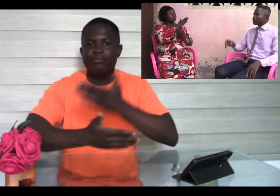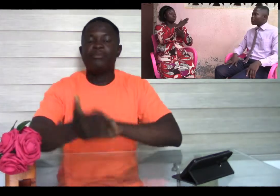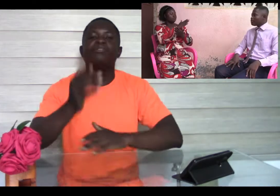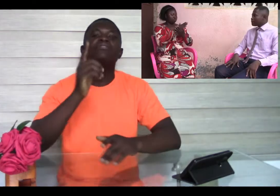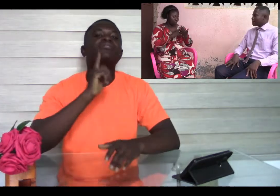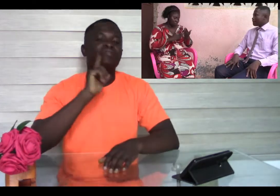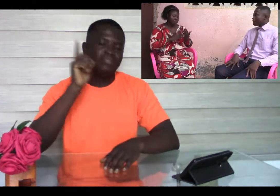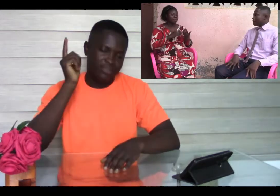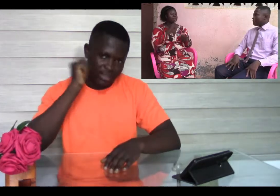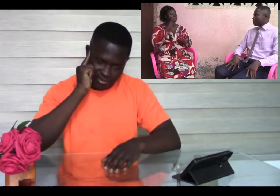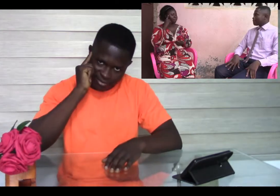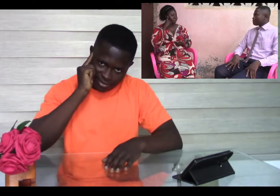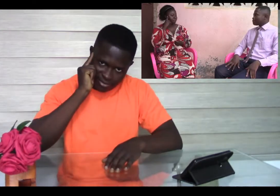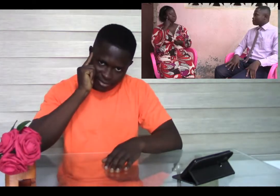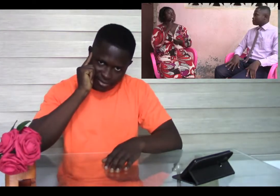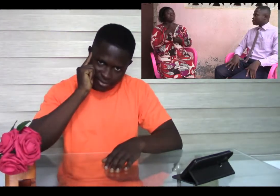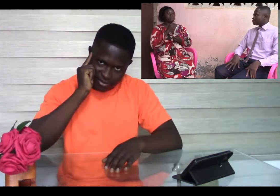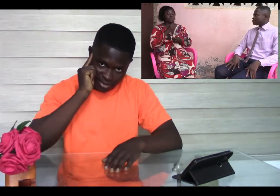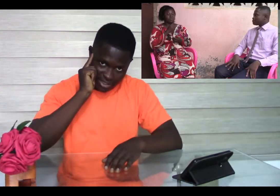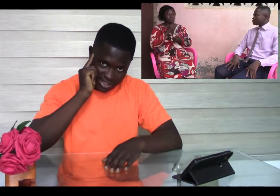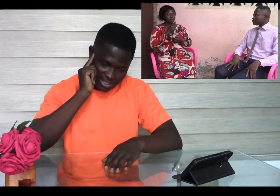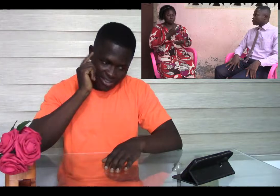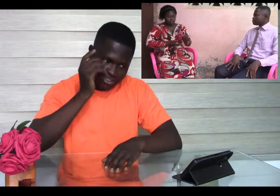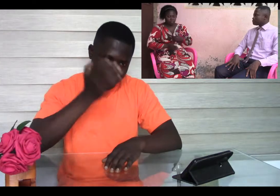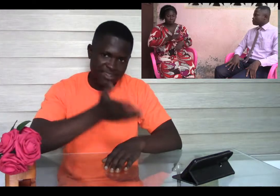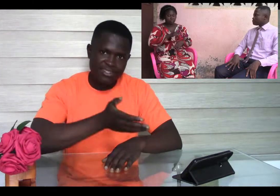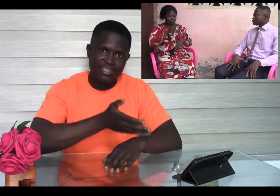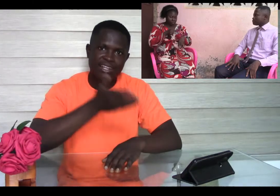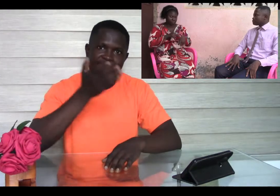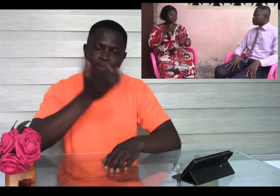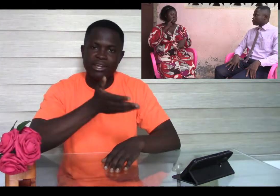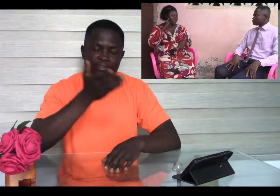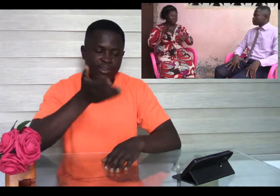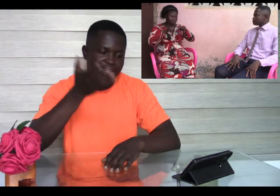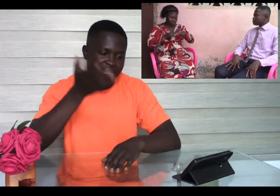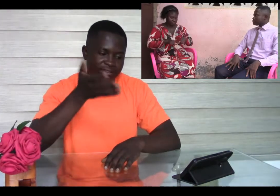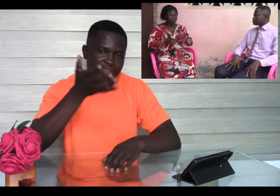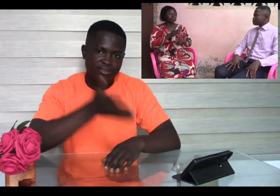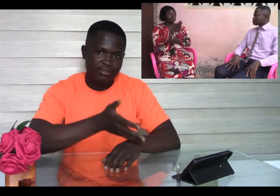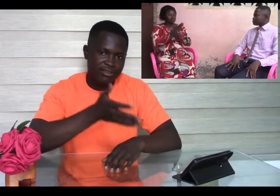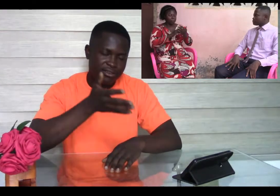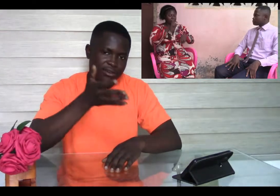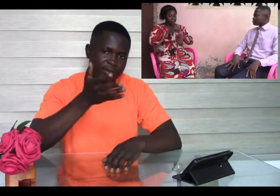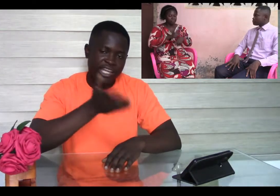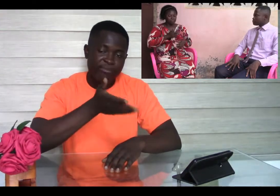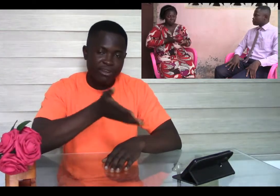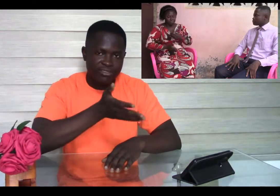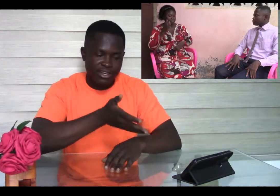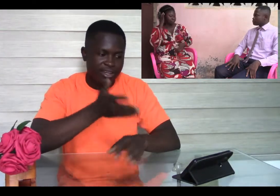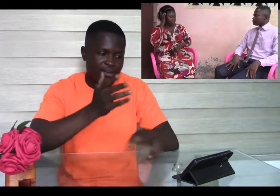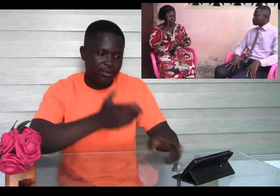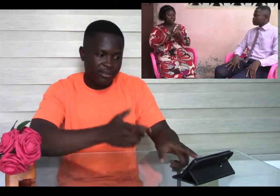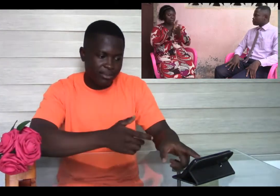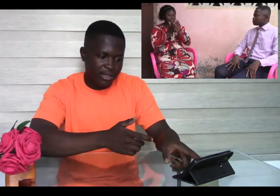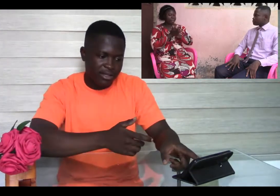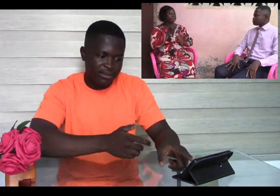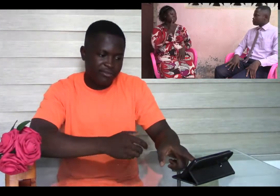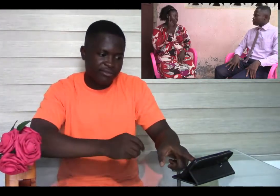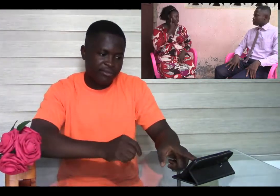born deaf. You get it? So he's trying to say that her mother and father give birth to her being deaf.